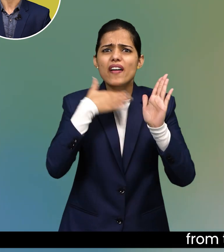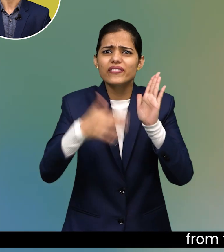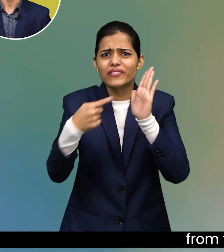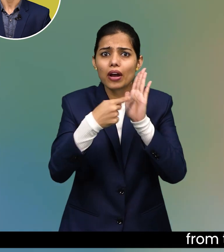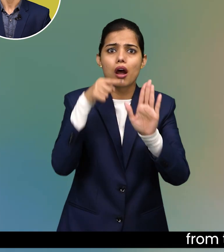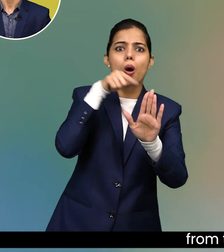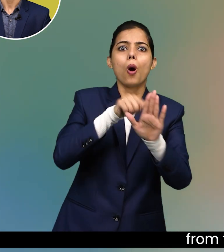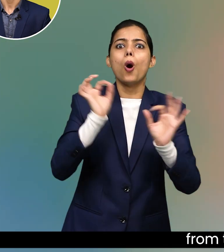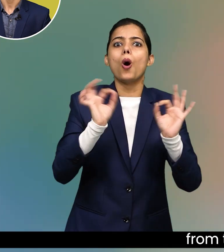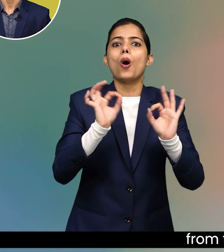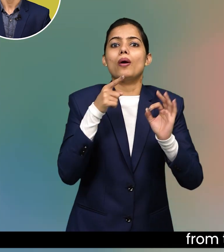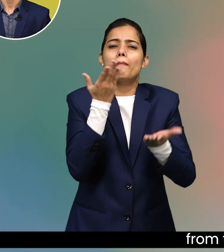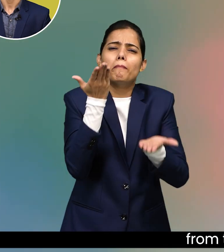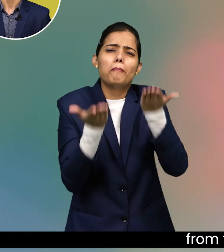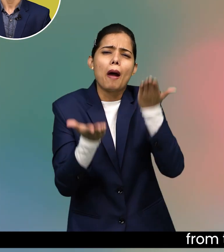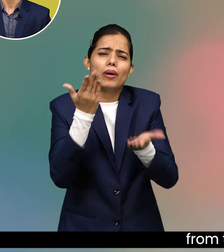from the brain,